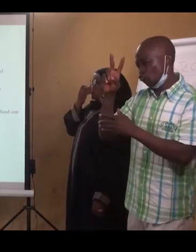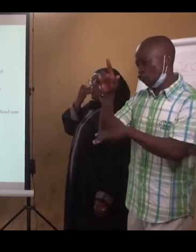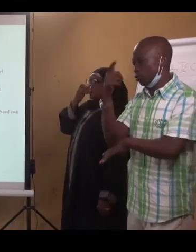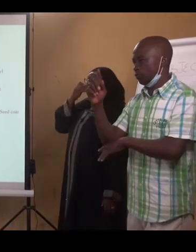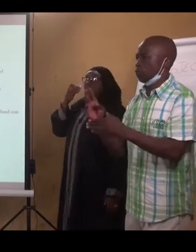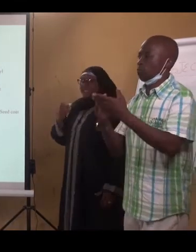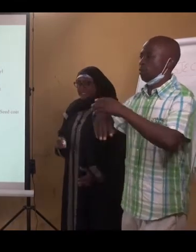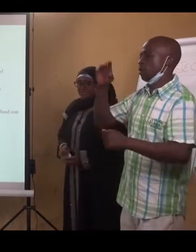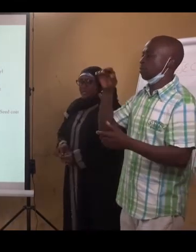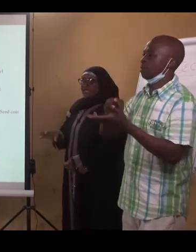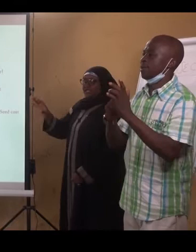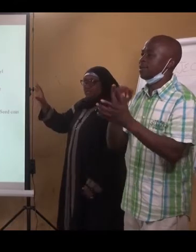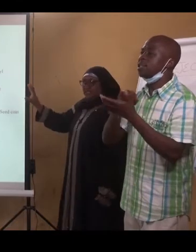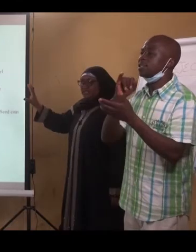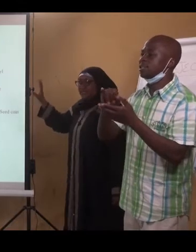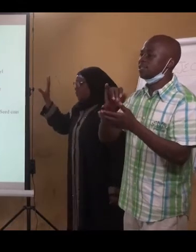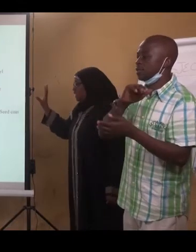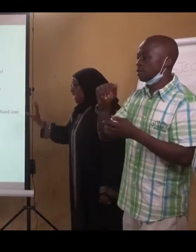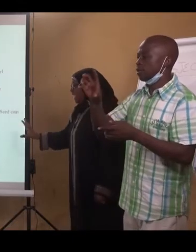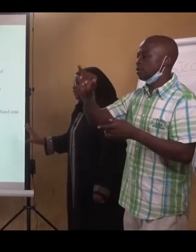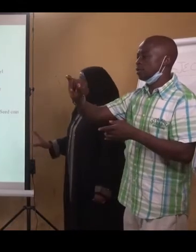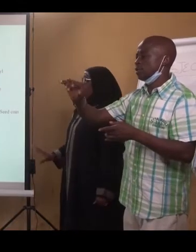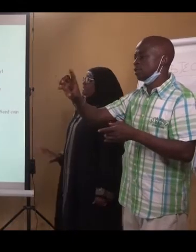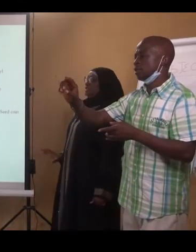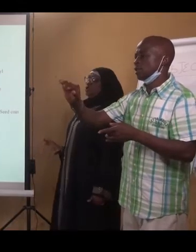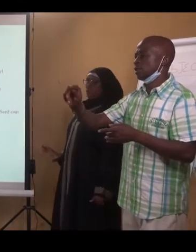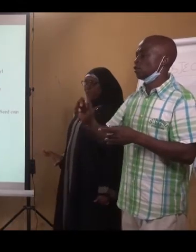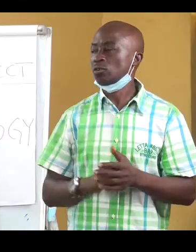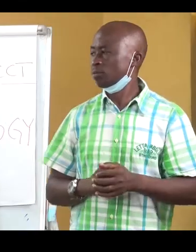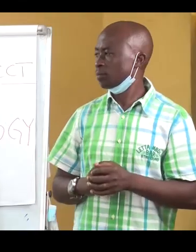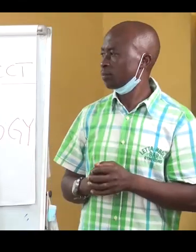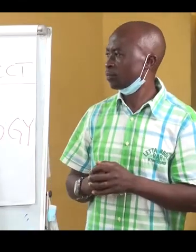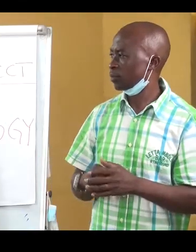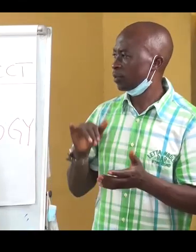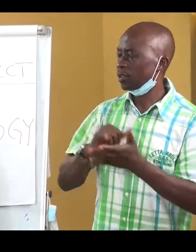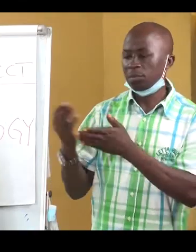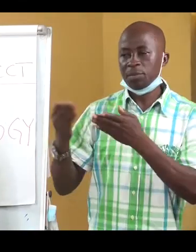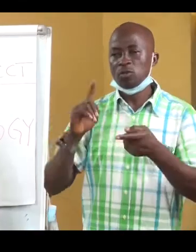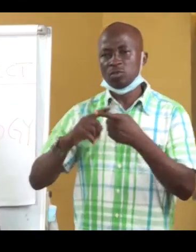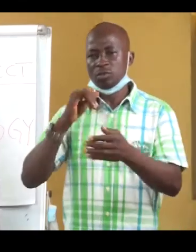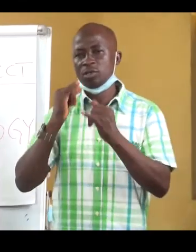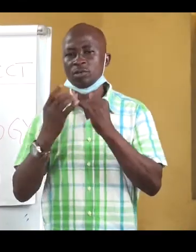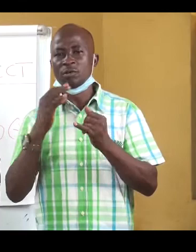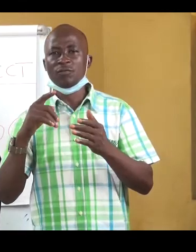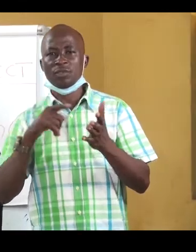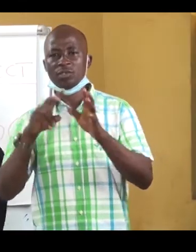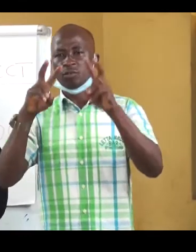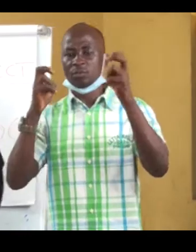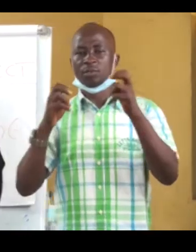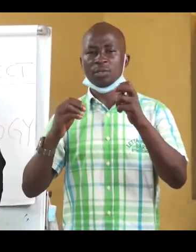dicotyledonous seed. That brings to the end of this topic. But next one we meet, we continue from where we